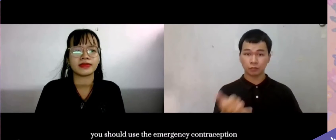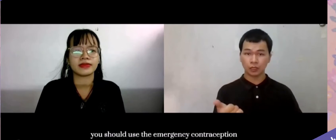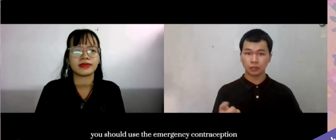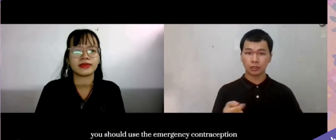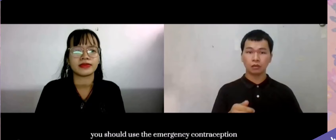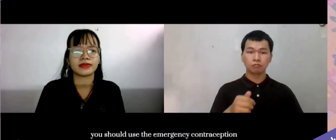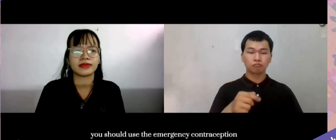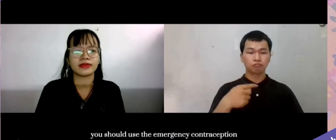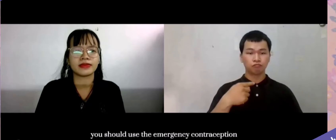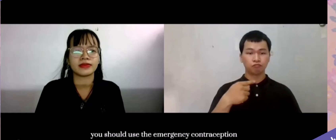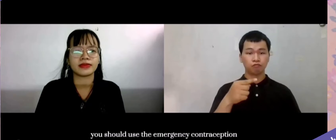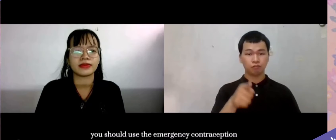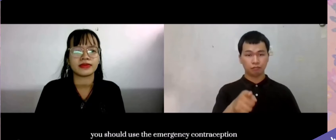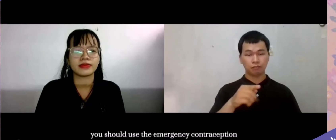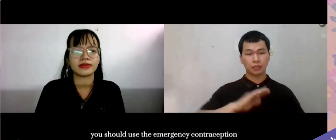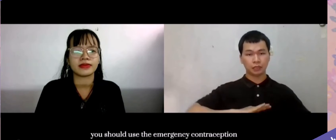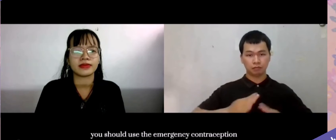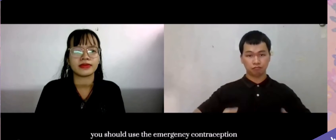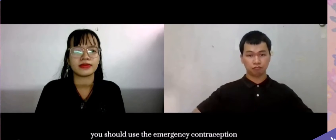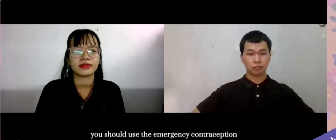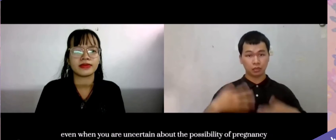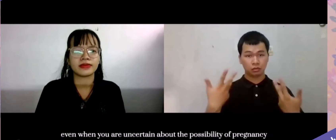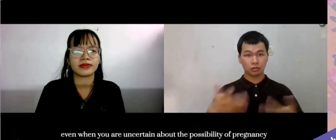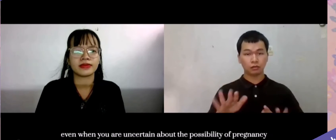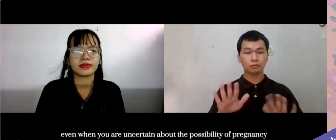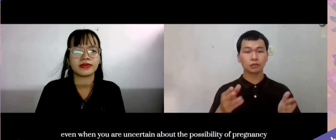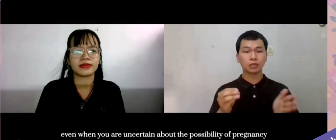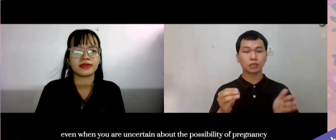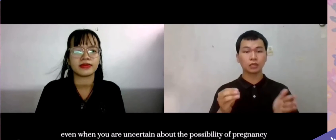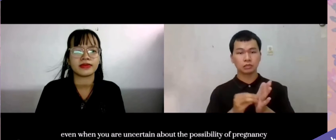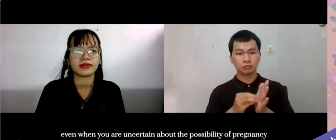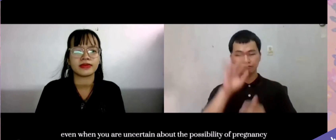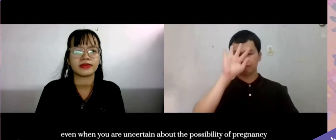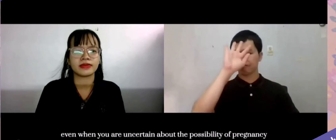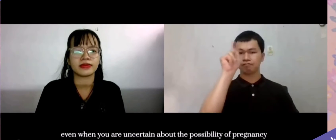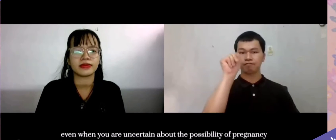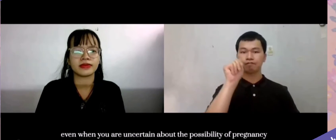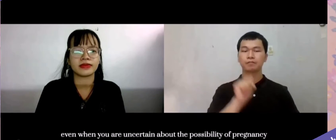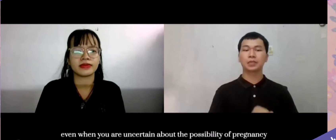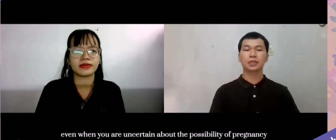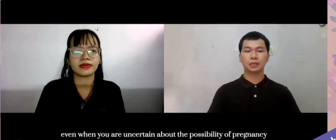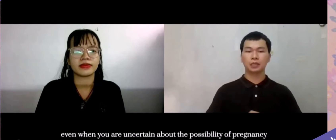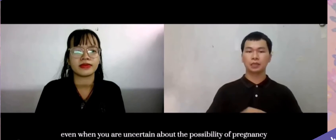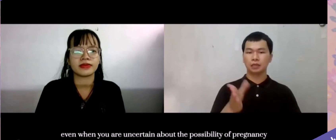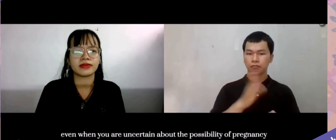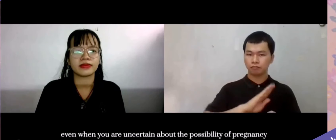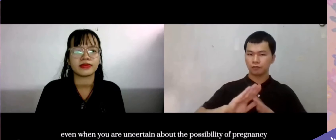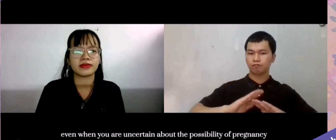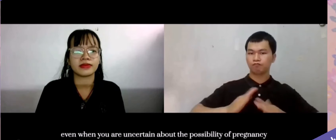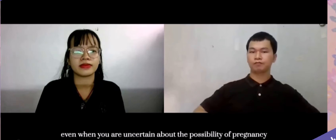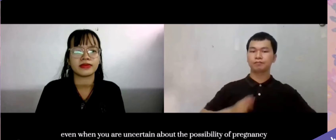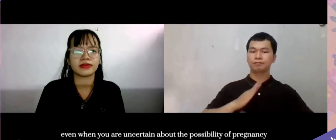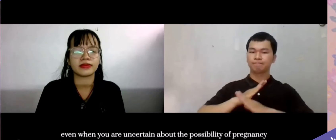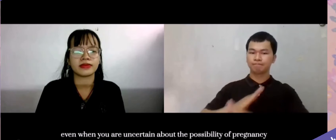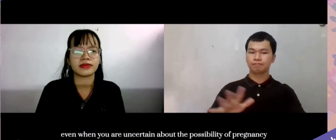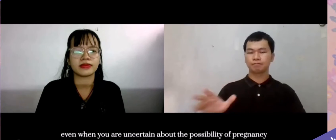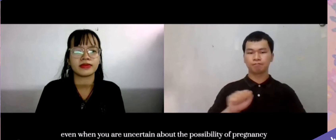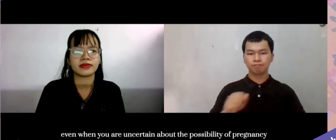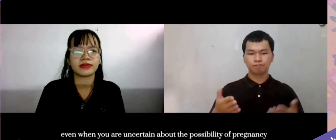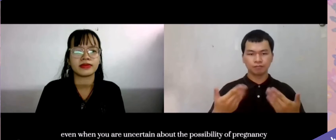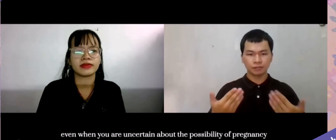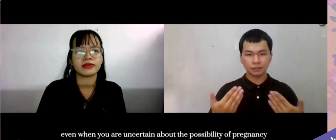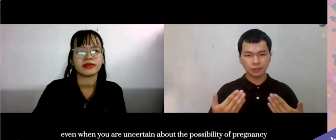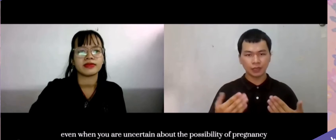you should use the emergency contraception even when you are uncertain about the possibility of pregnancy.